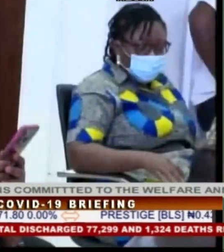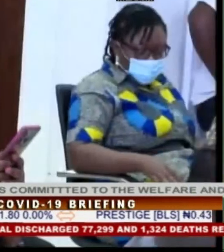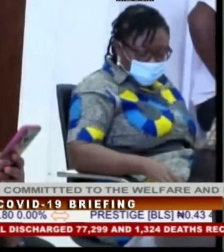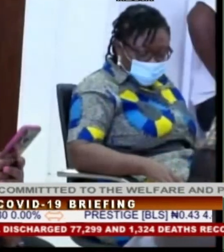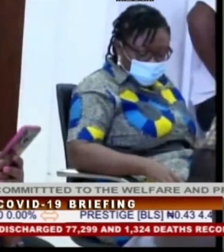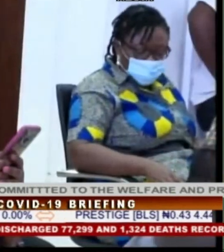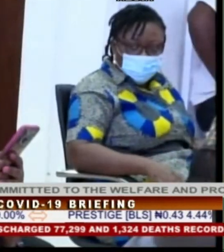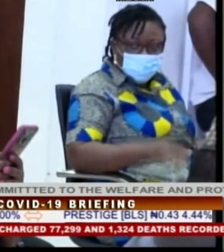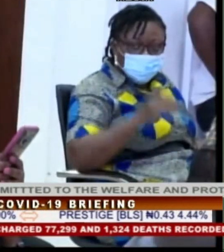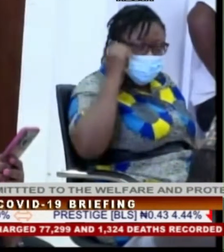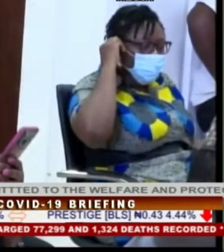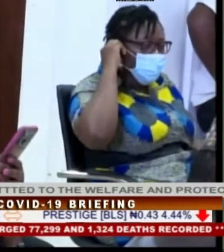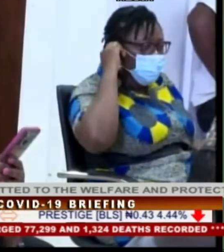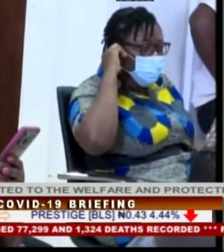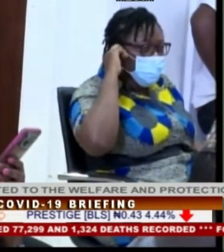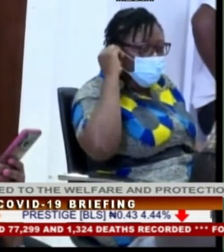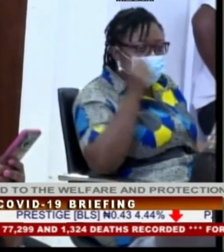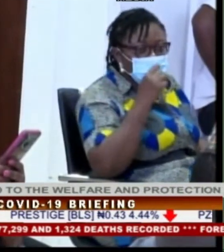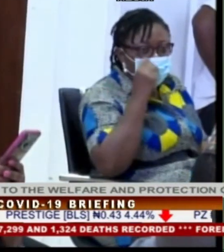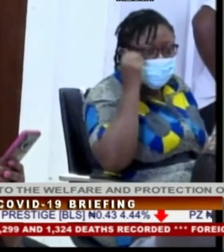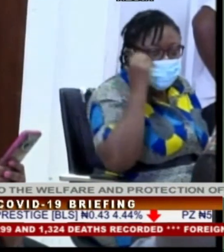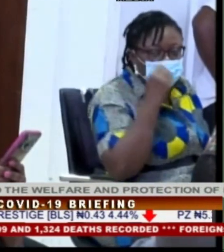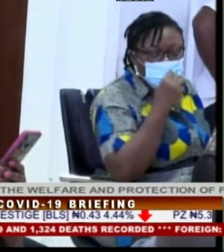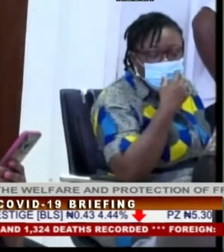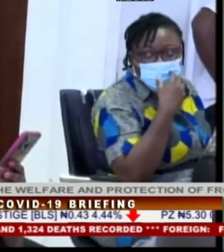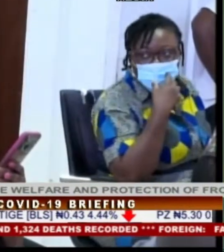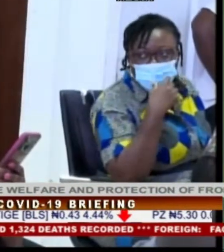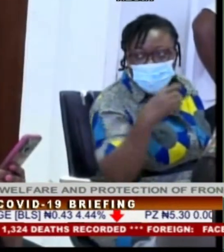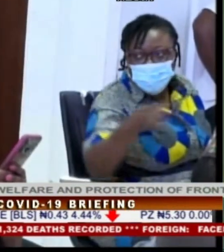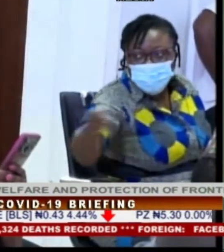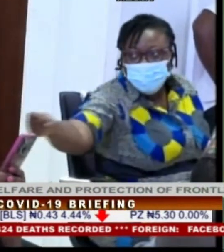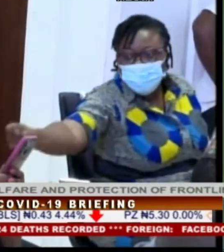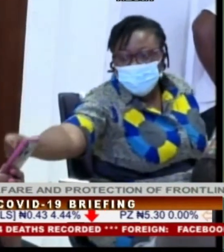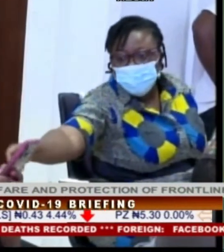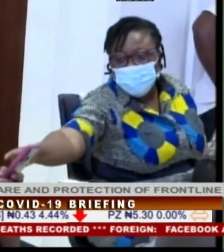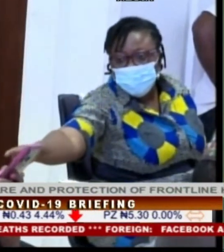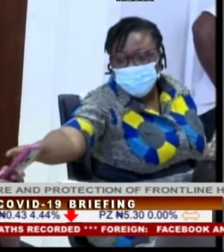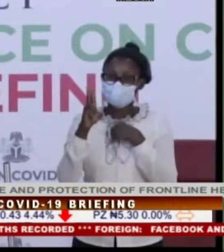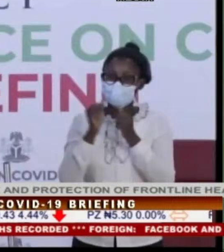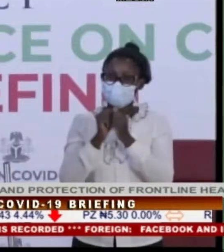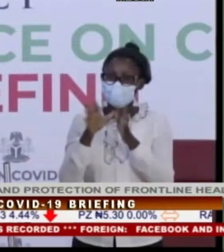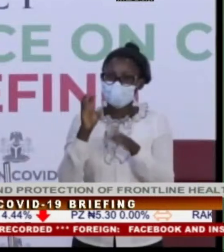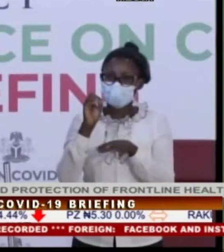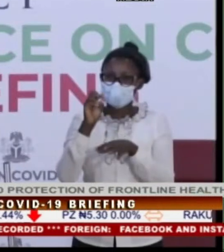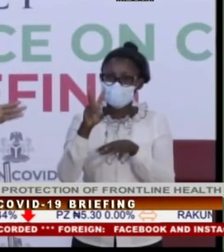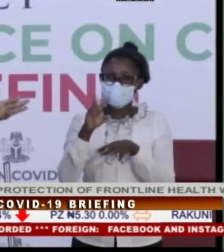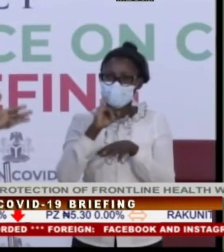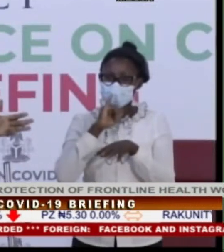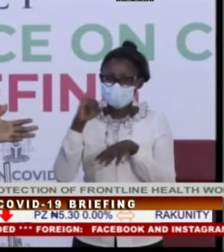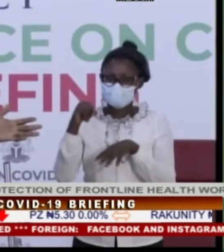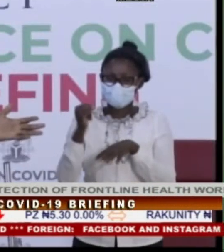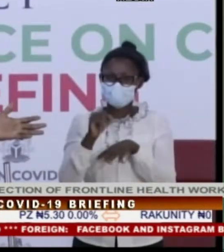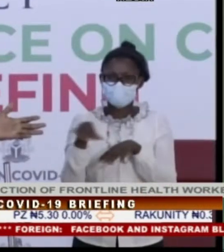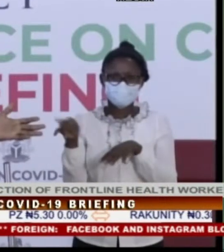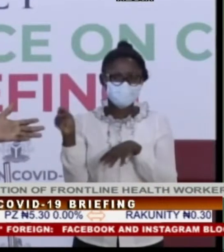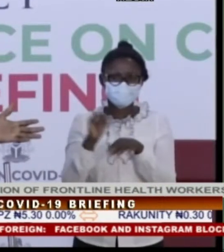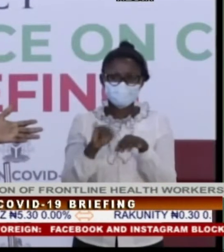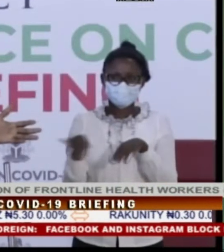need with ICU. If you have an ICU facility without oxygen, it's just an ordinary